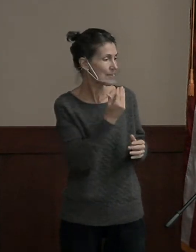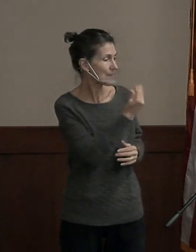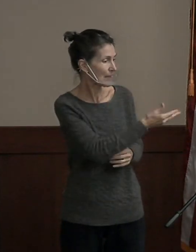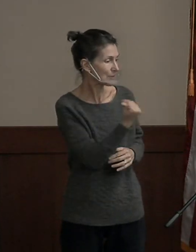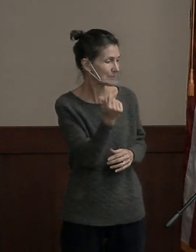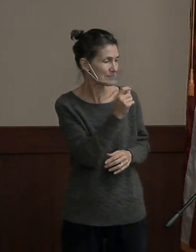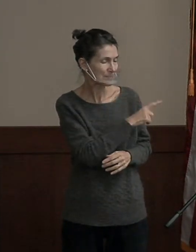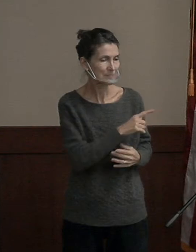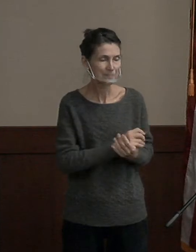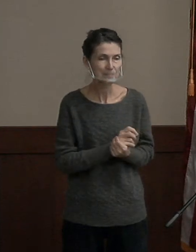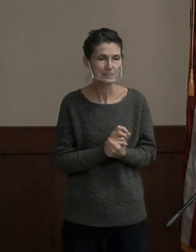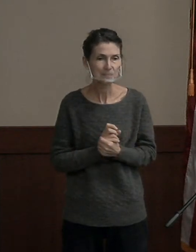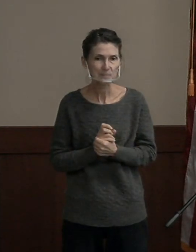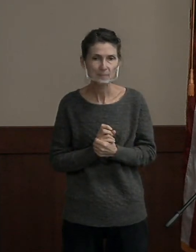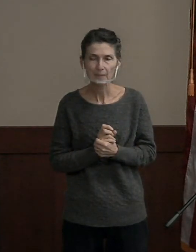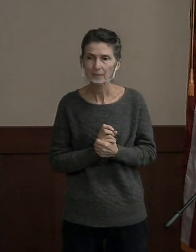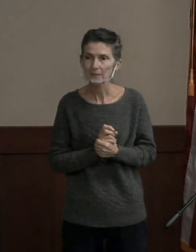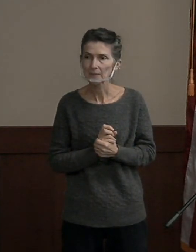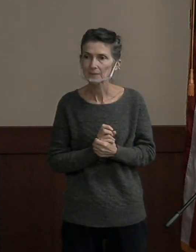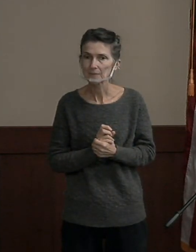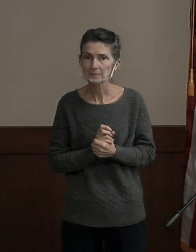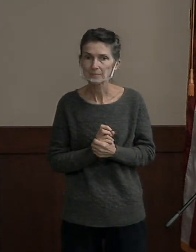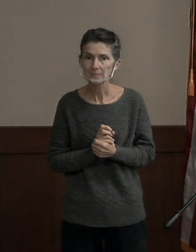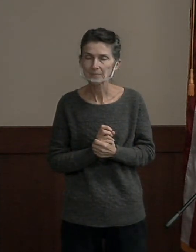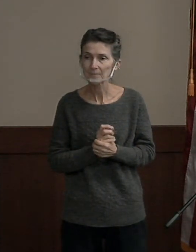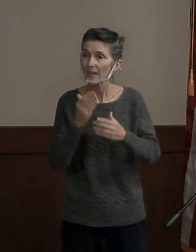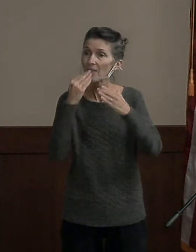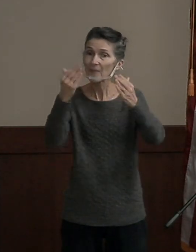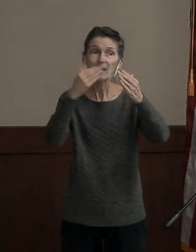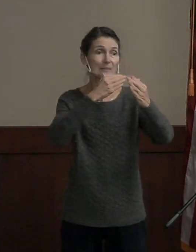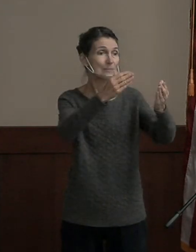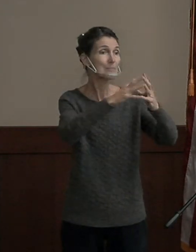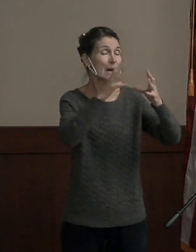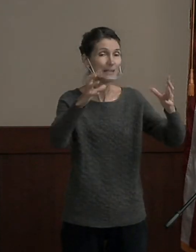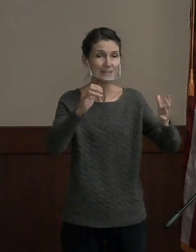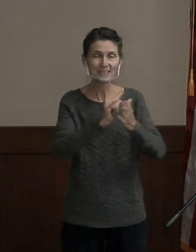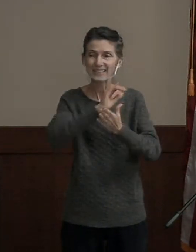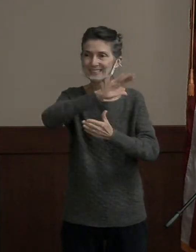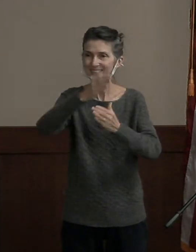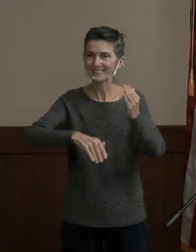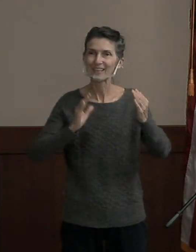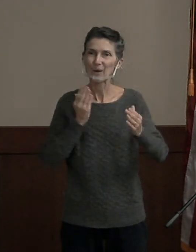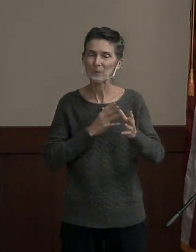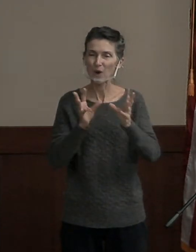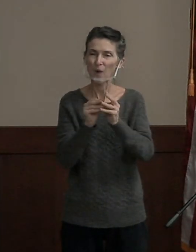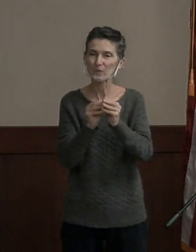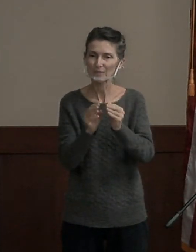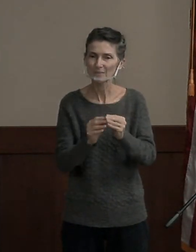Thank you. appreciate that. Thank you. Thank you very much. That concludes the conference.